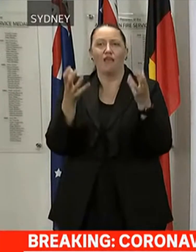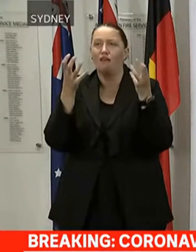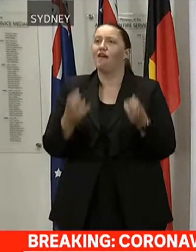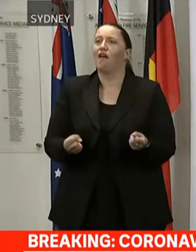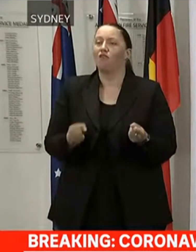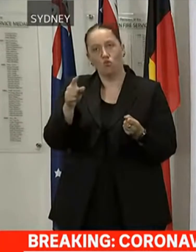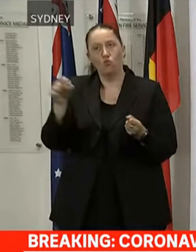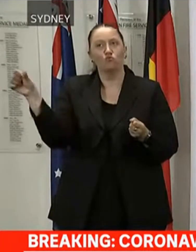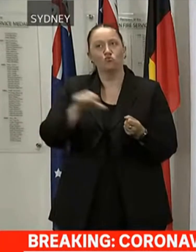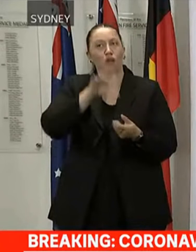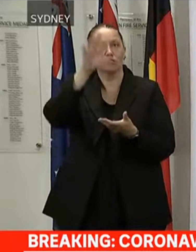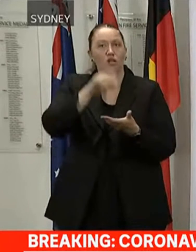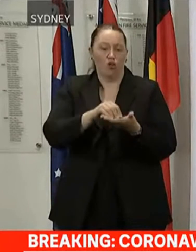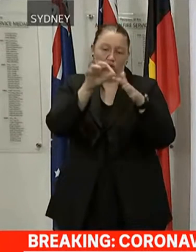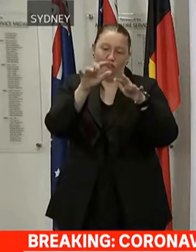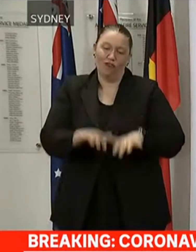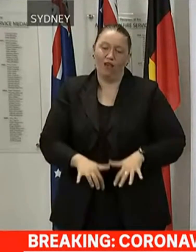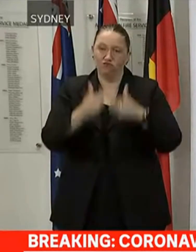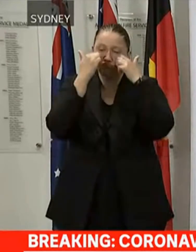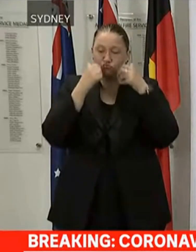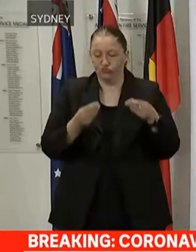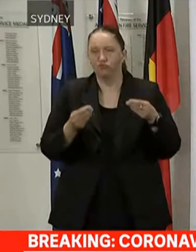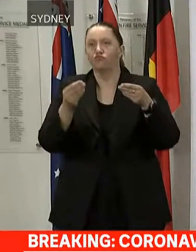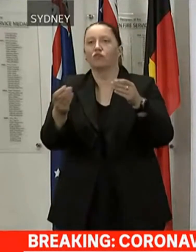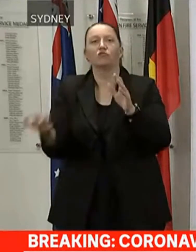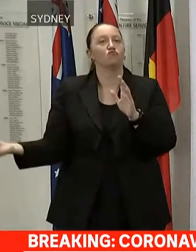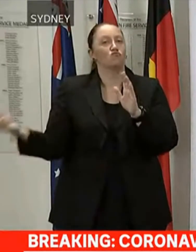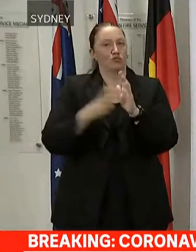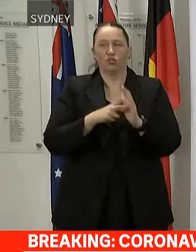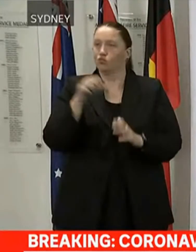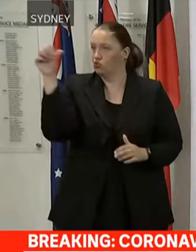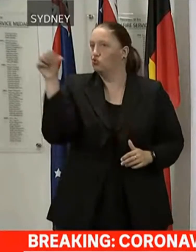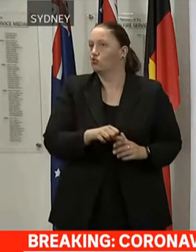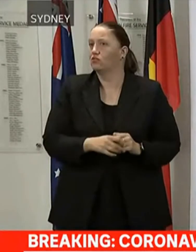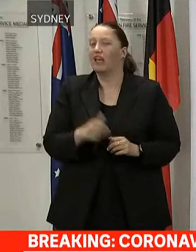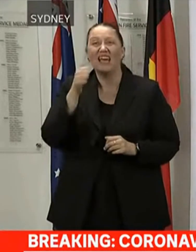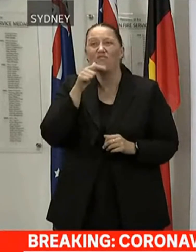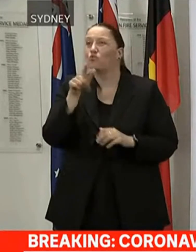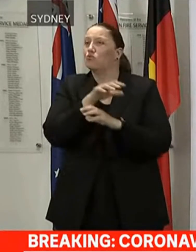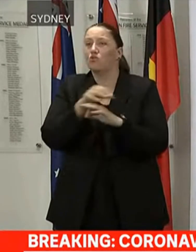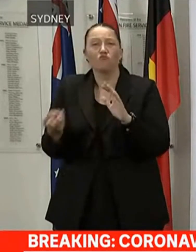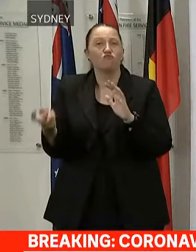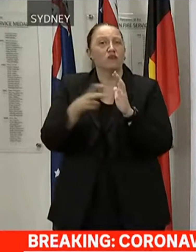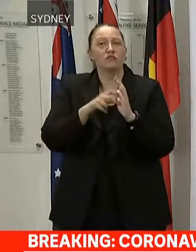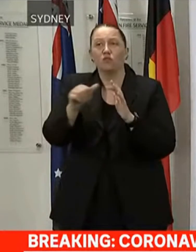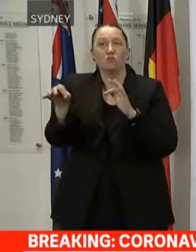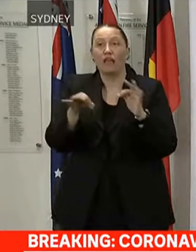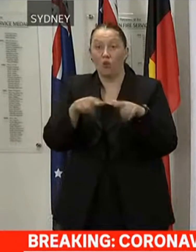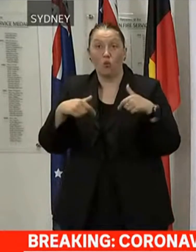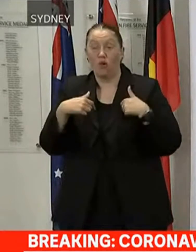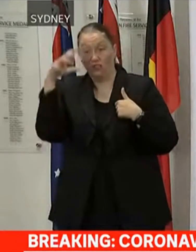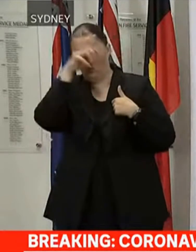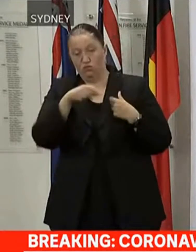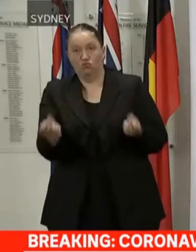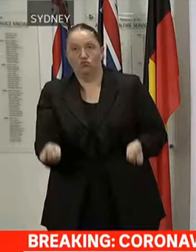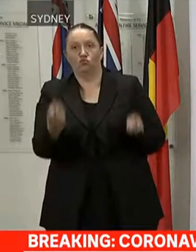why you shouldn't have already downloaded the plan and registered the plan. Now, if you don't register the plan, we